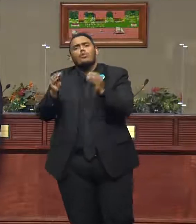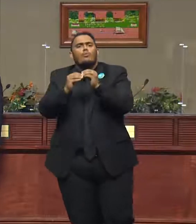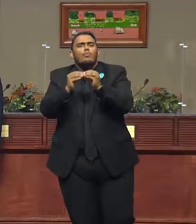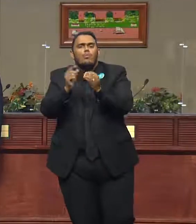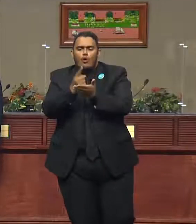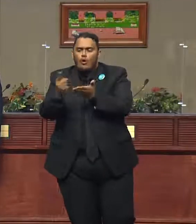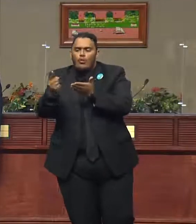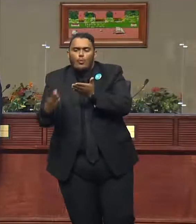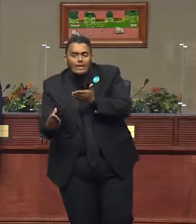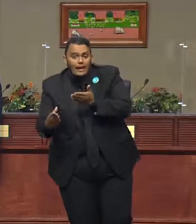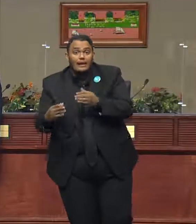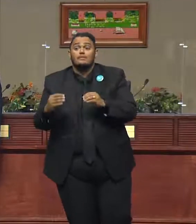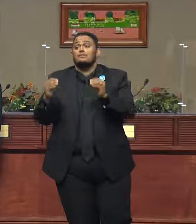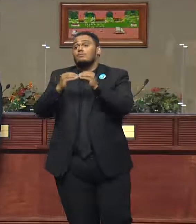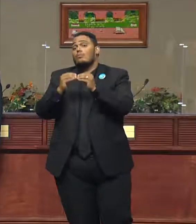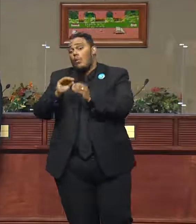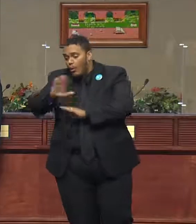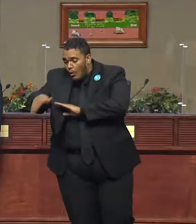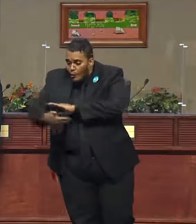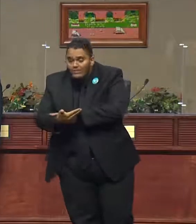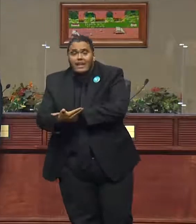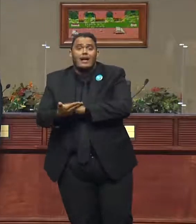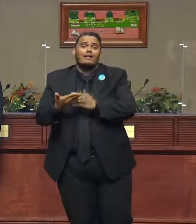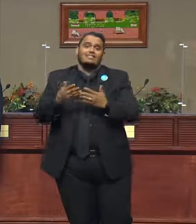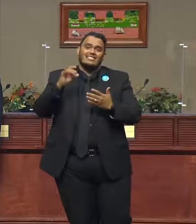also coming closer to the community.